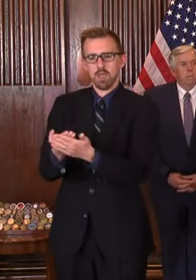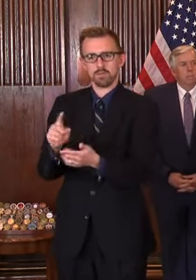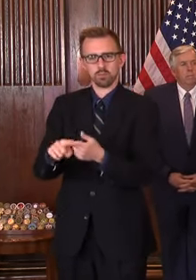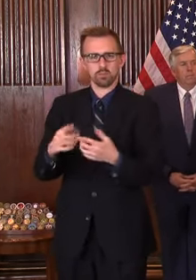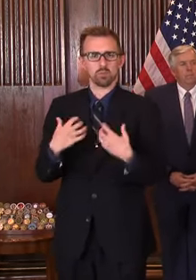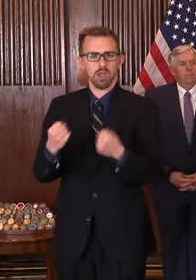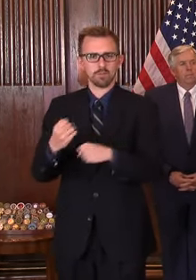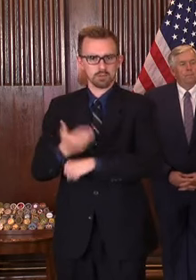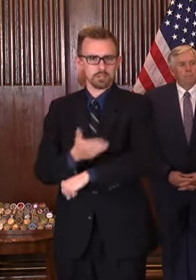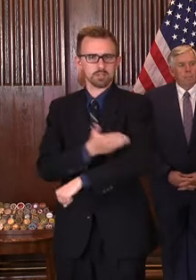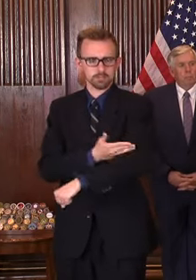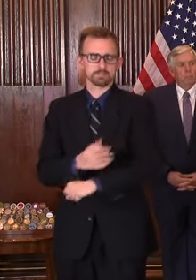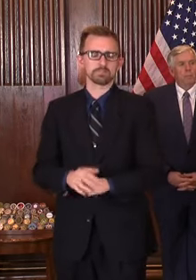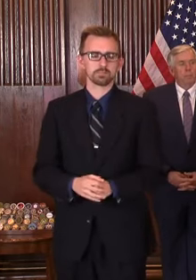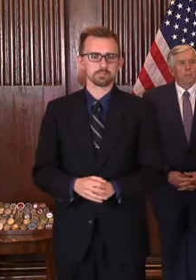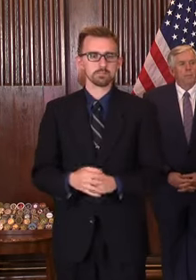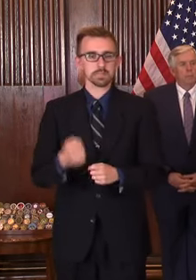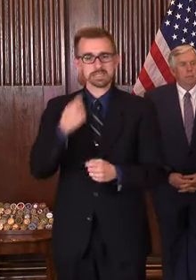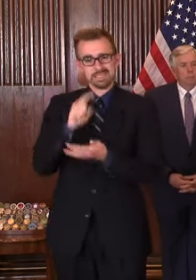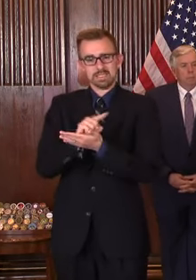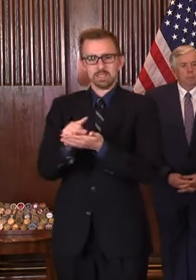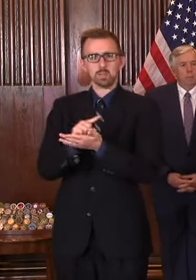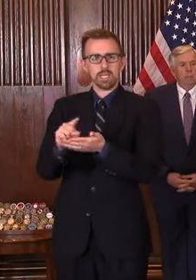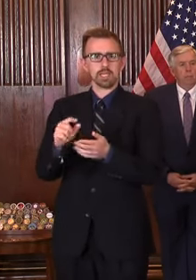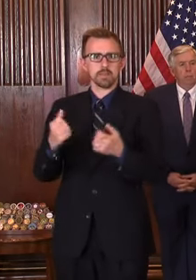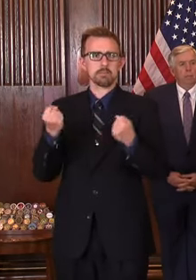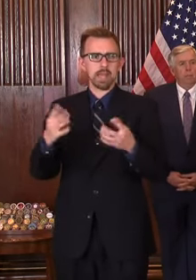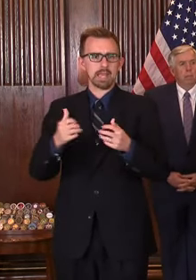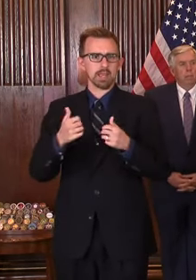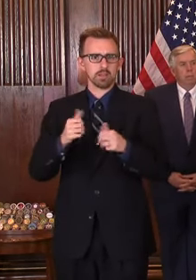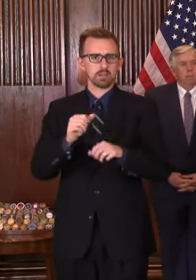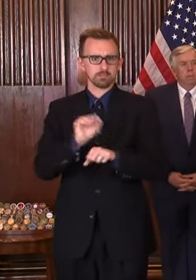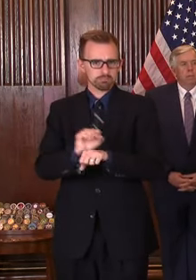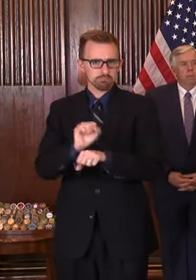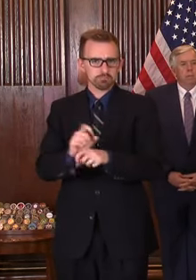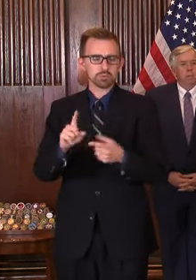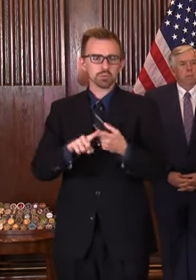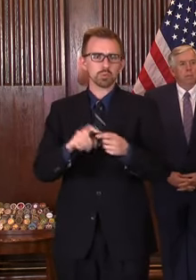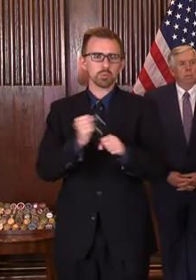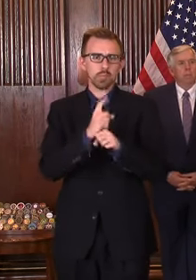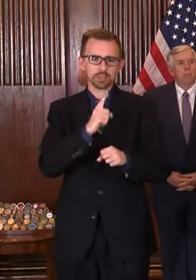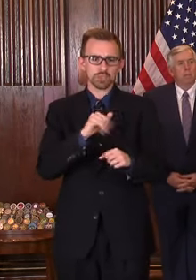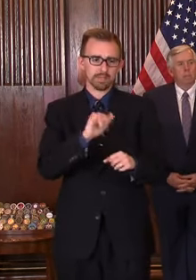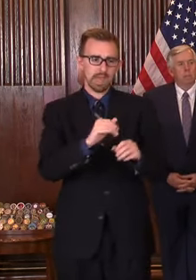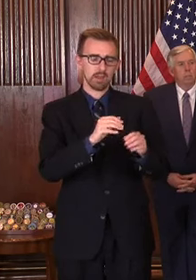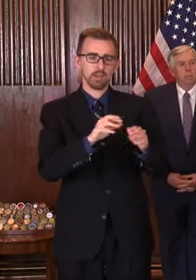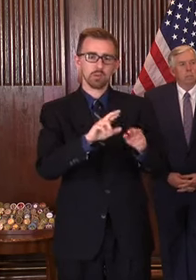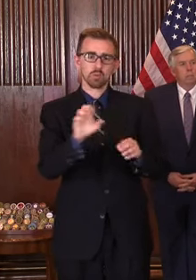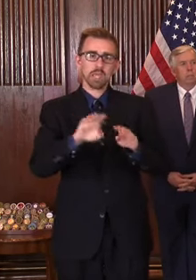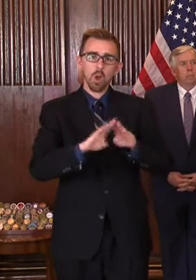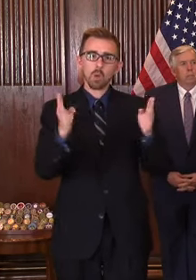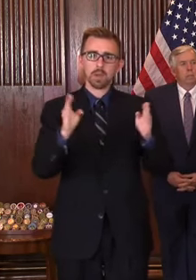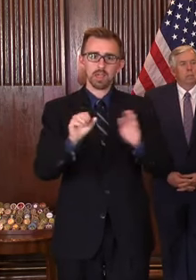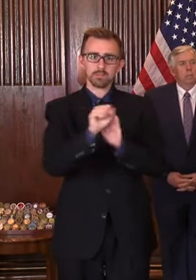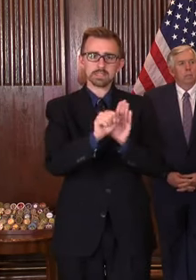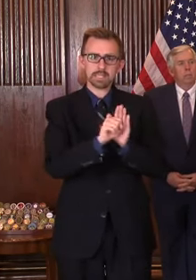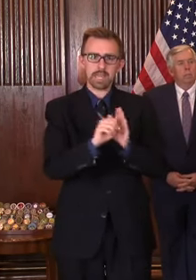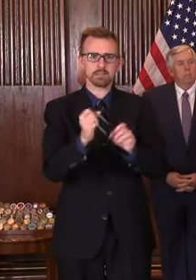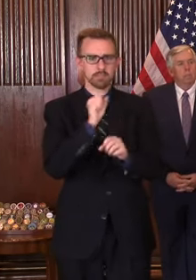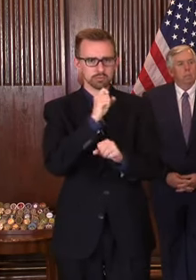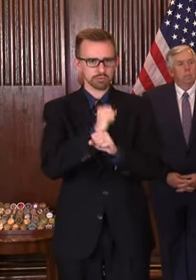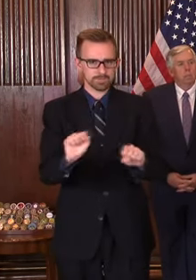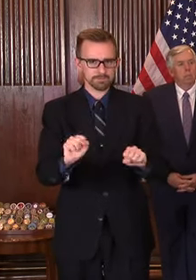past week, major strides have been made to prepare Missouri for that safe and phased reopening of the economy. In alignment